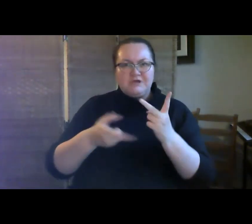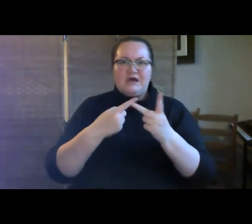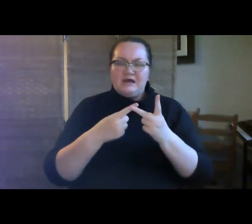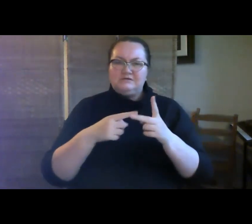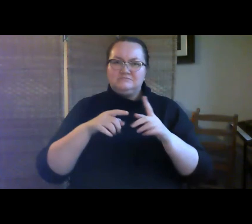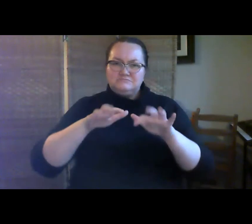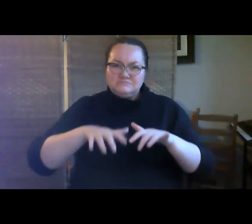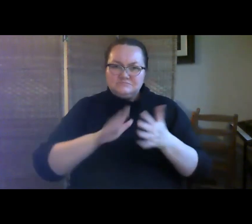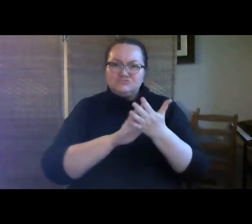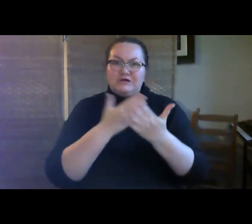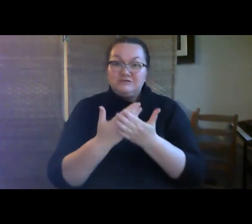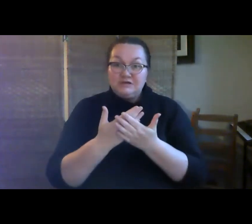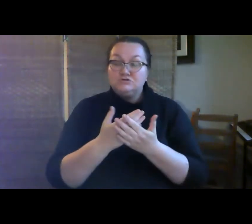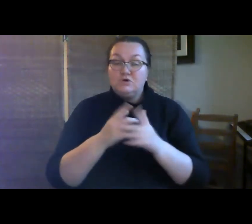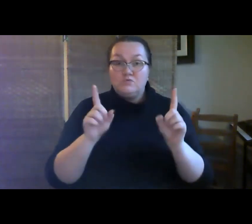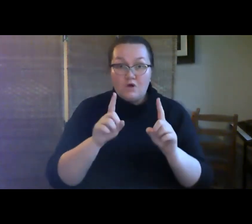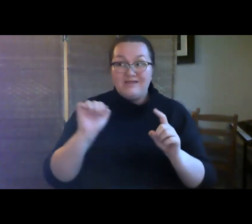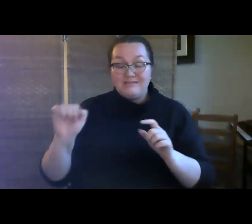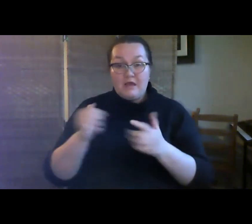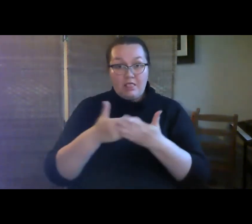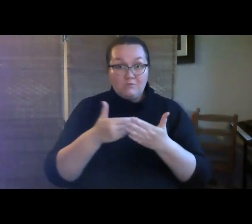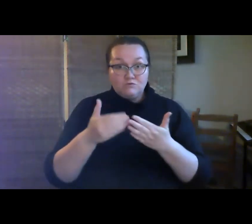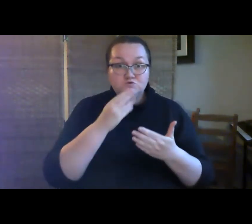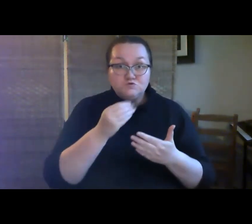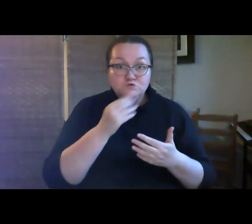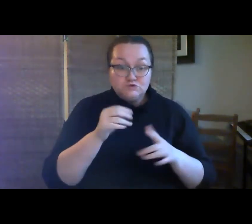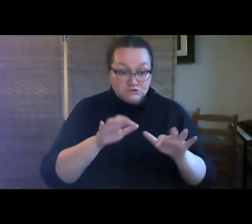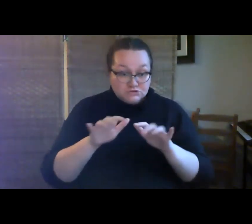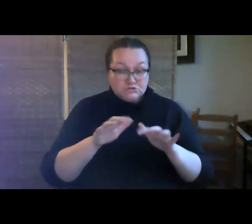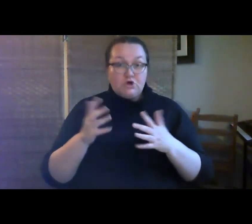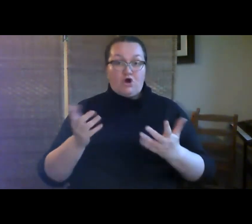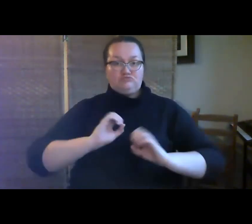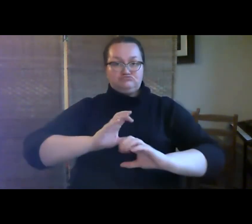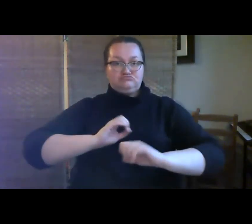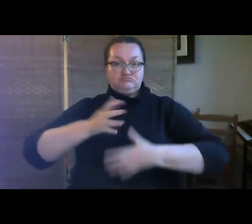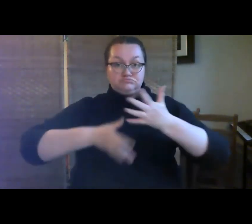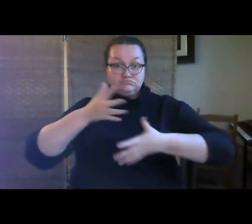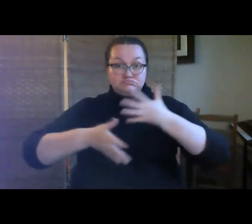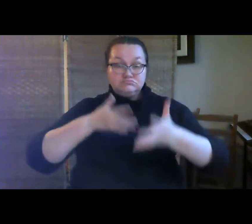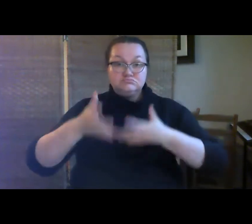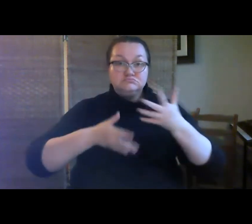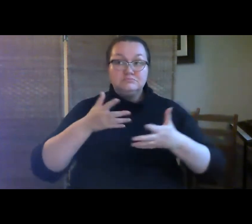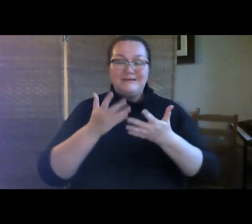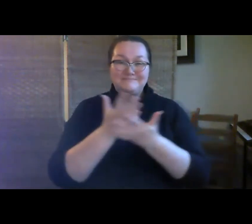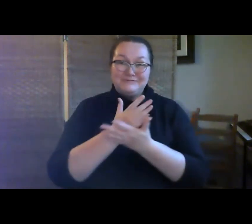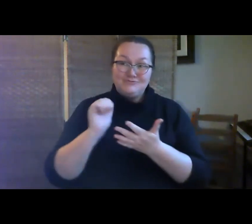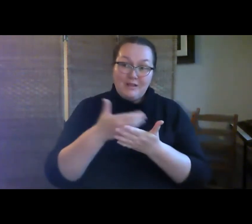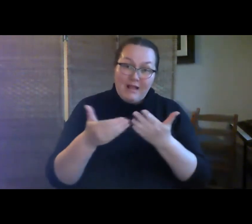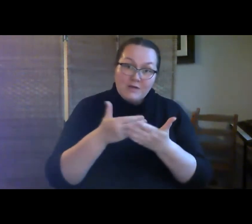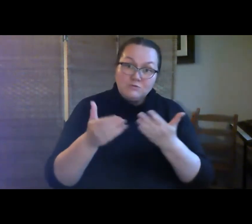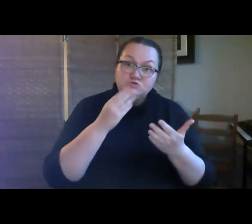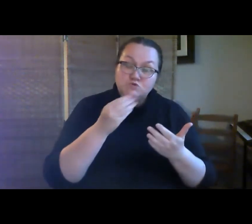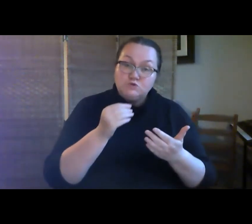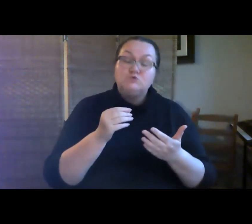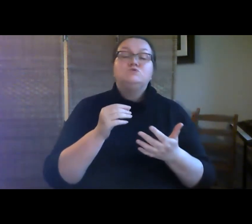in relation to different faiths, or indeed to aspects of disability, for example, are appropriate terms,